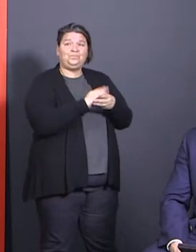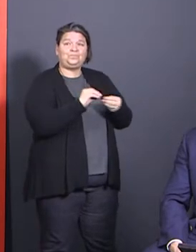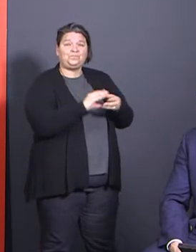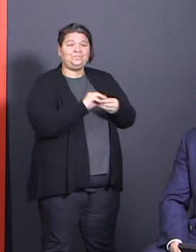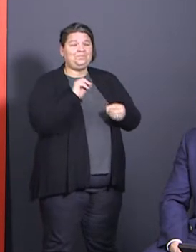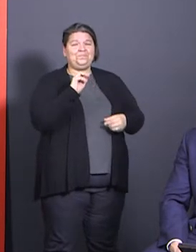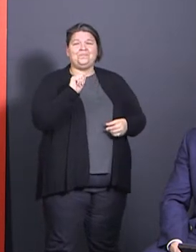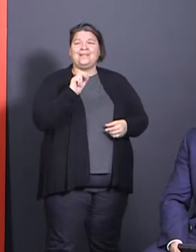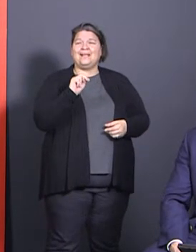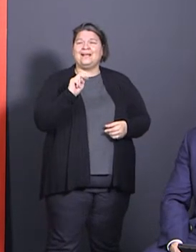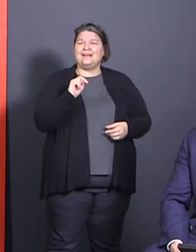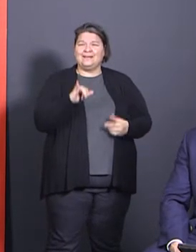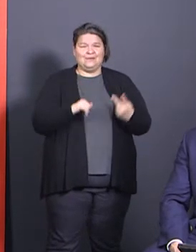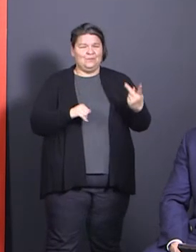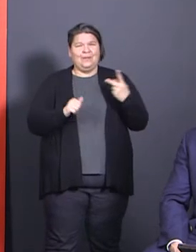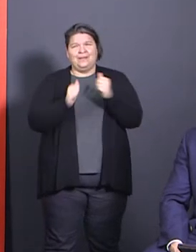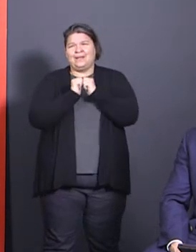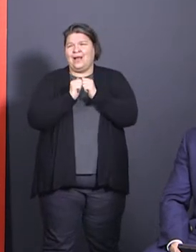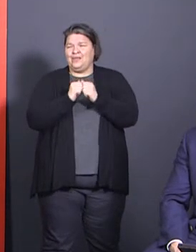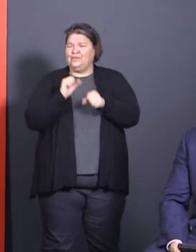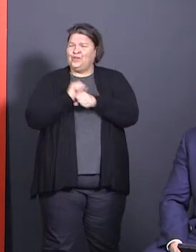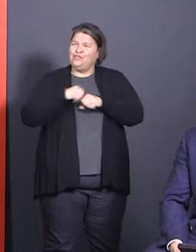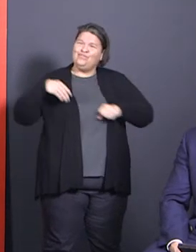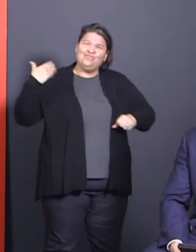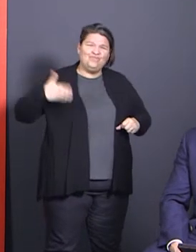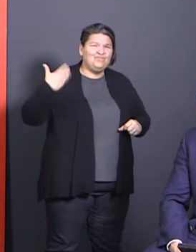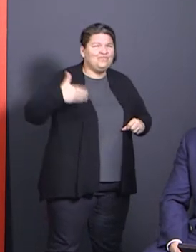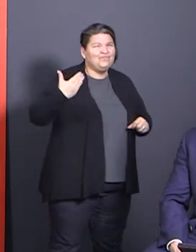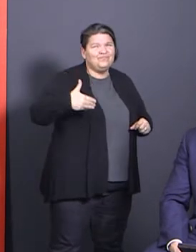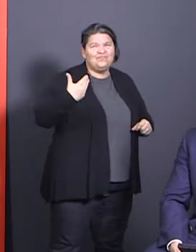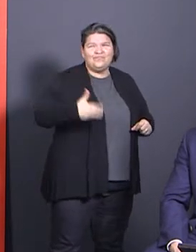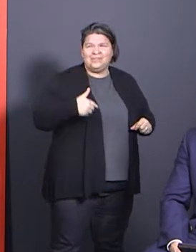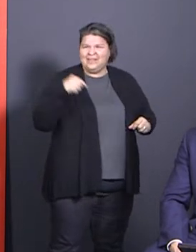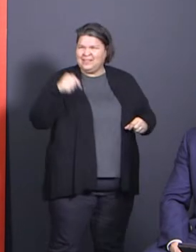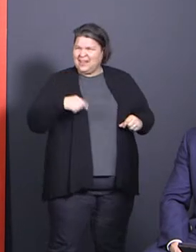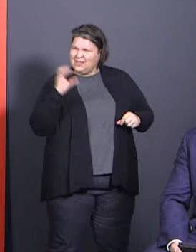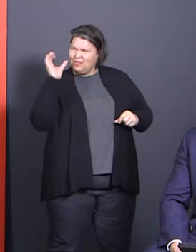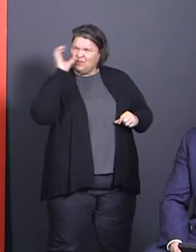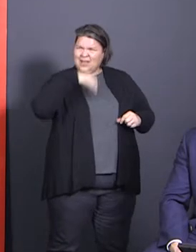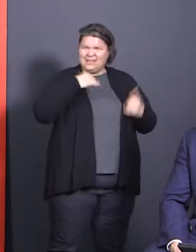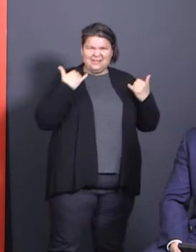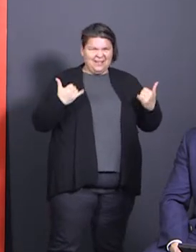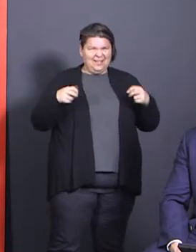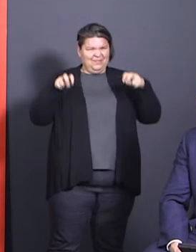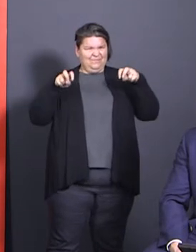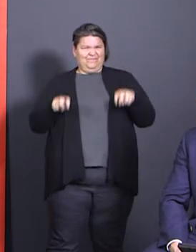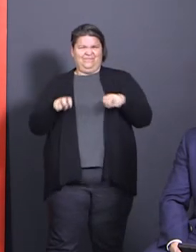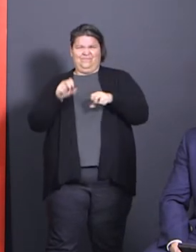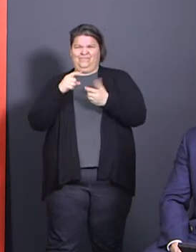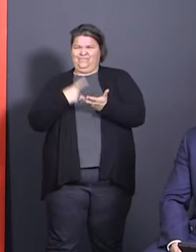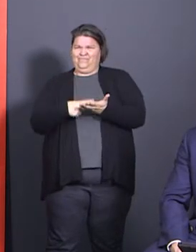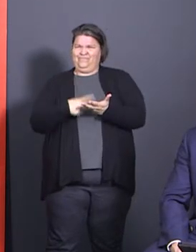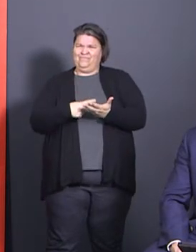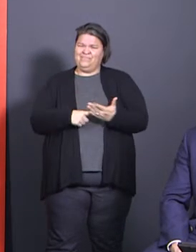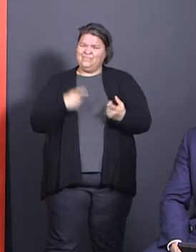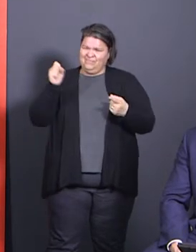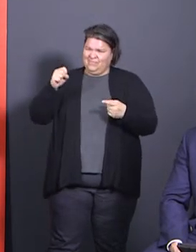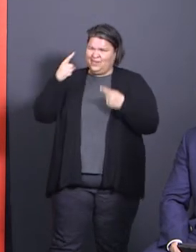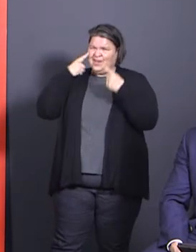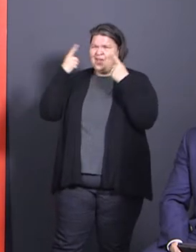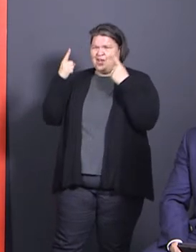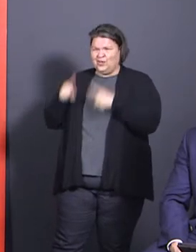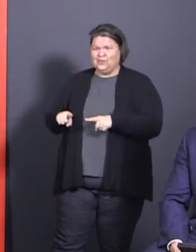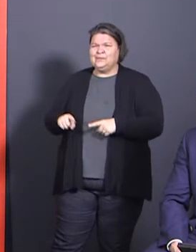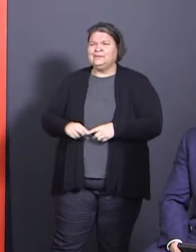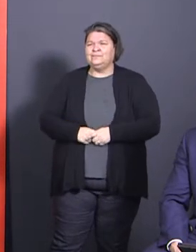issues, but I have to say this has gotta be one of the strangest ones. And, and last week, the governor authorized